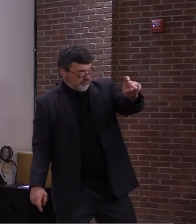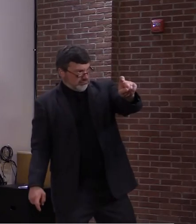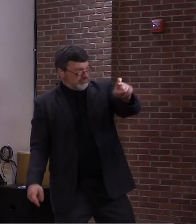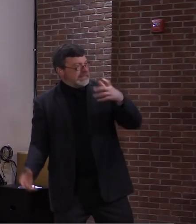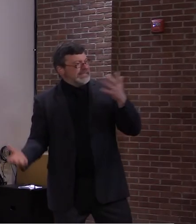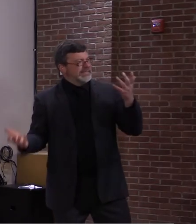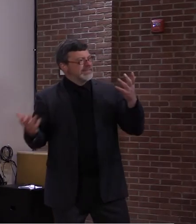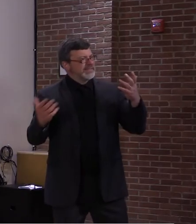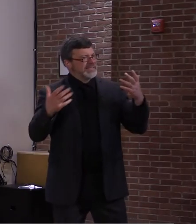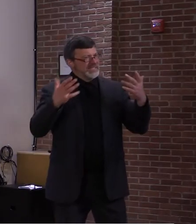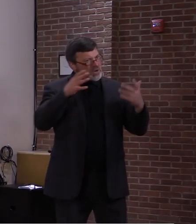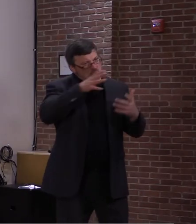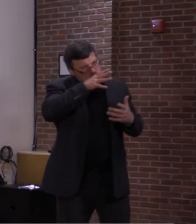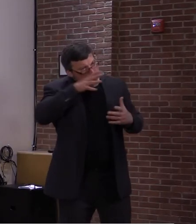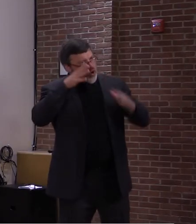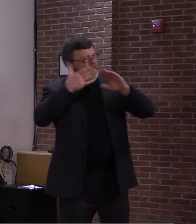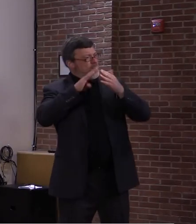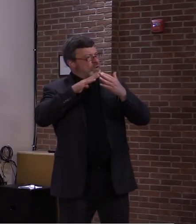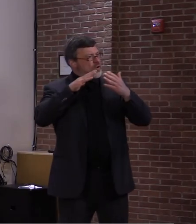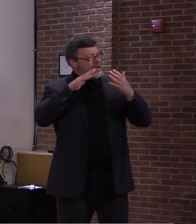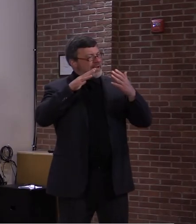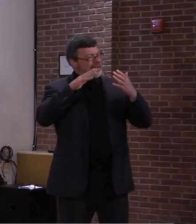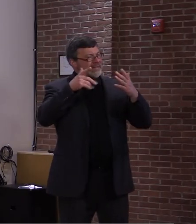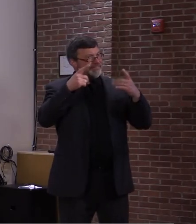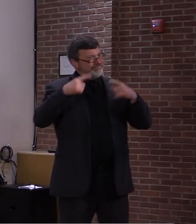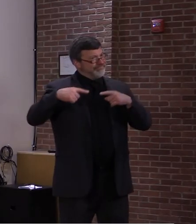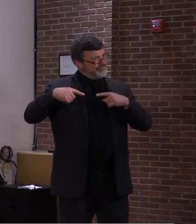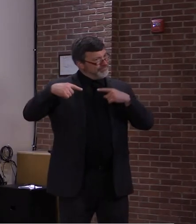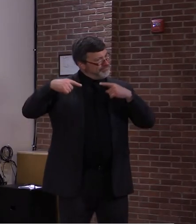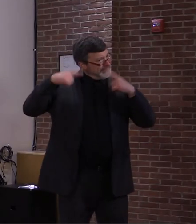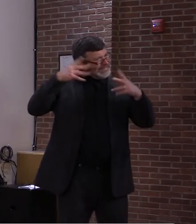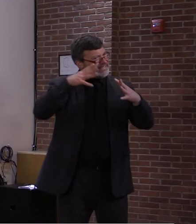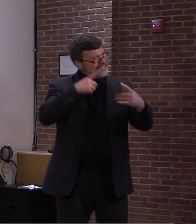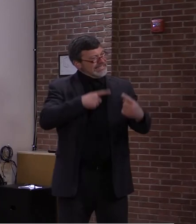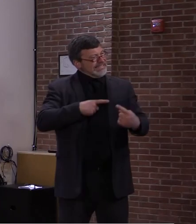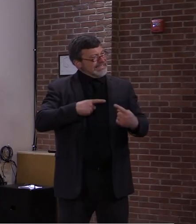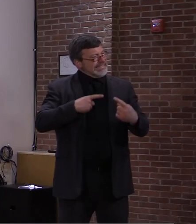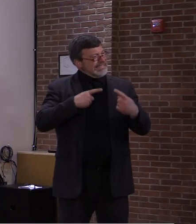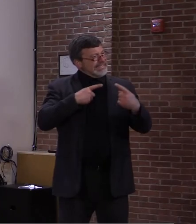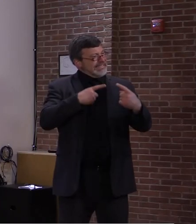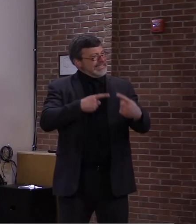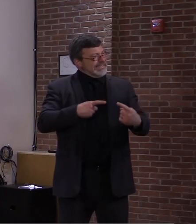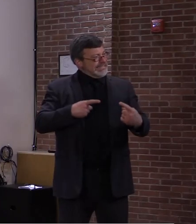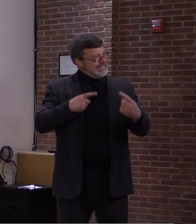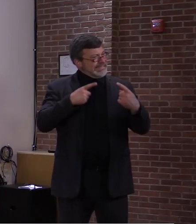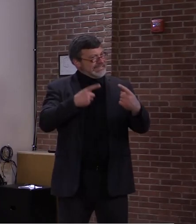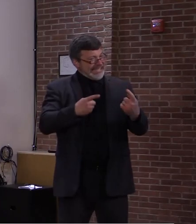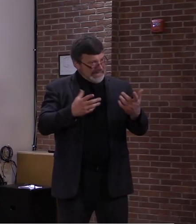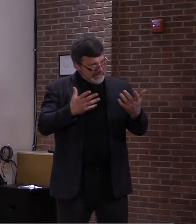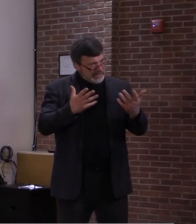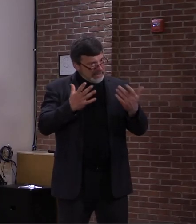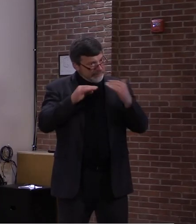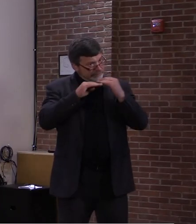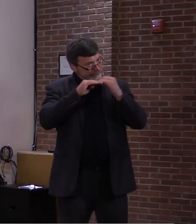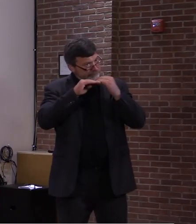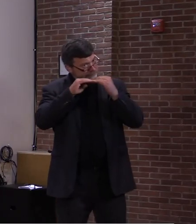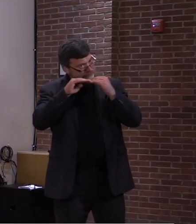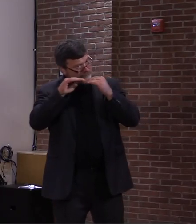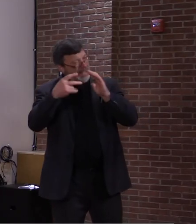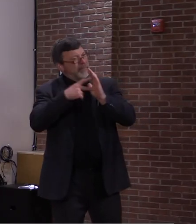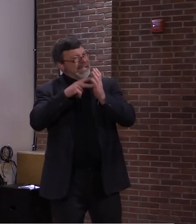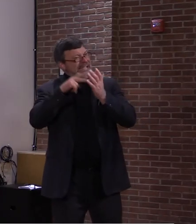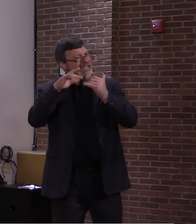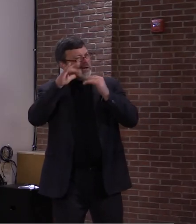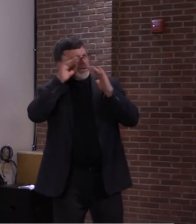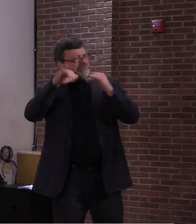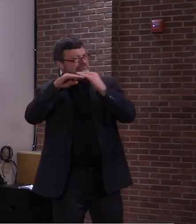if we keep doing the same thing over and over, we're going to get the same results, and that's what's happened to the rural areas of the state, and that's why